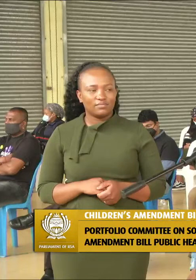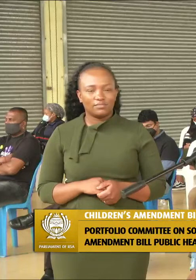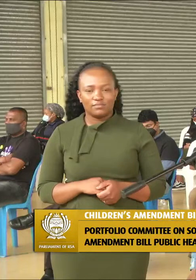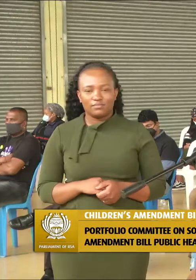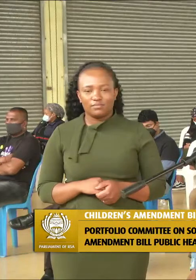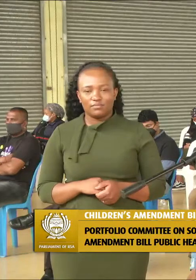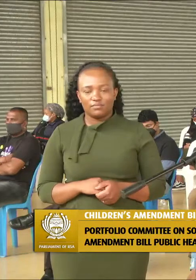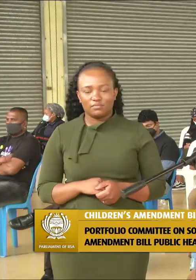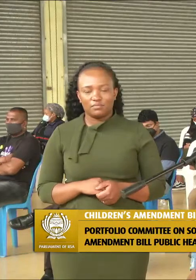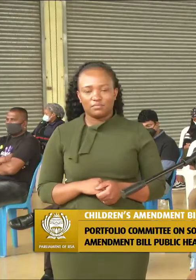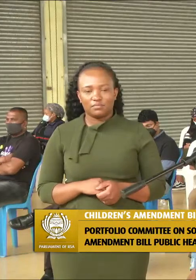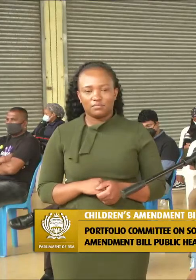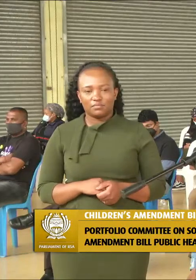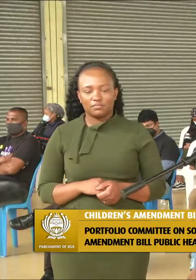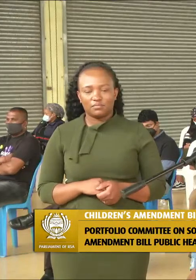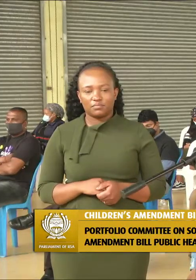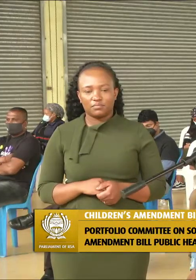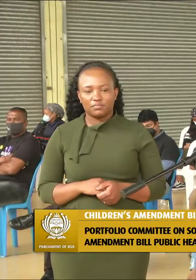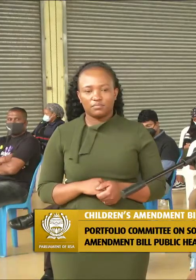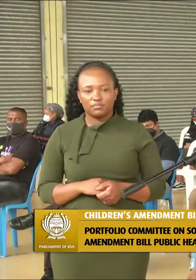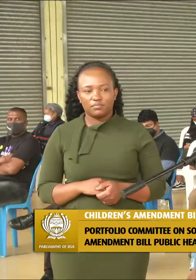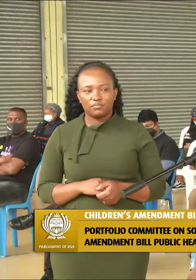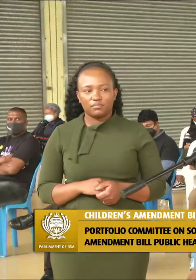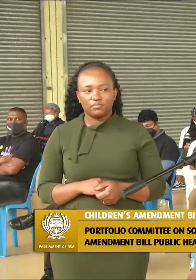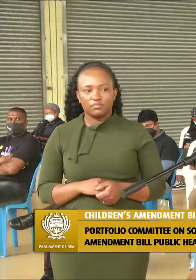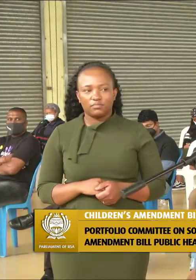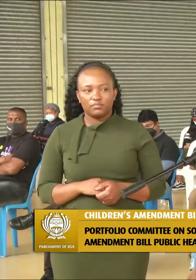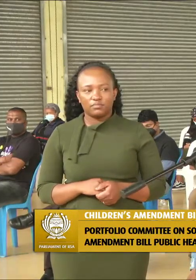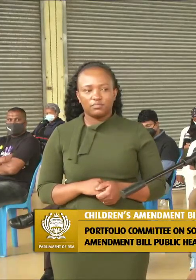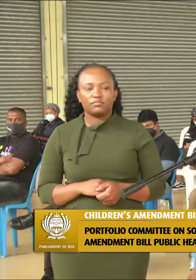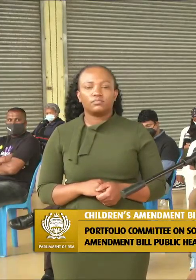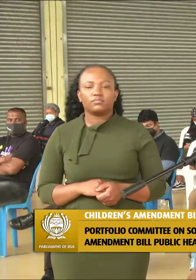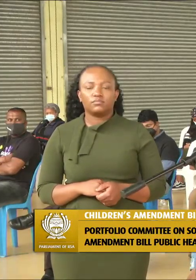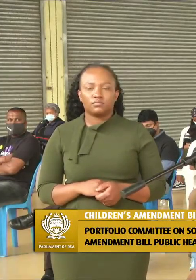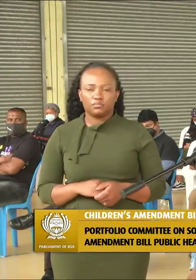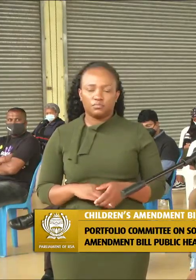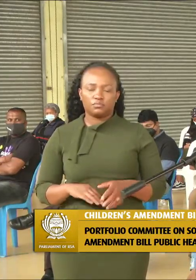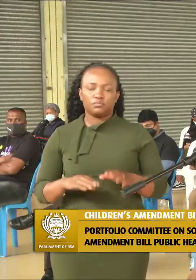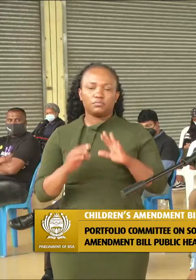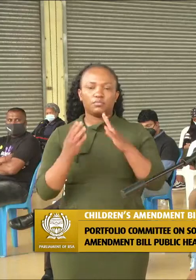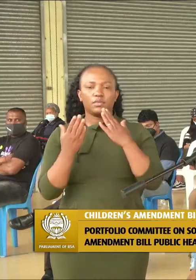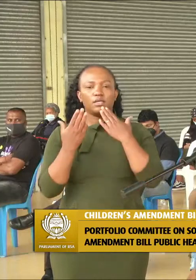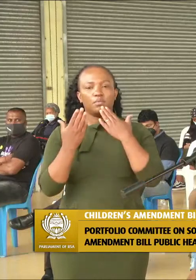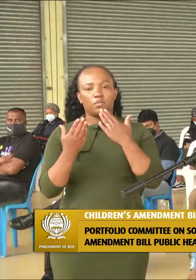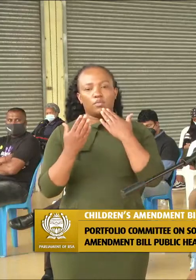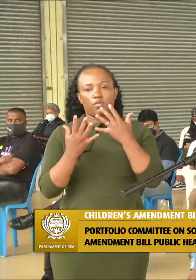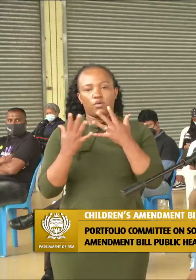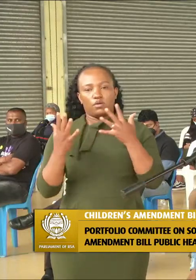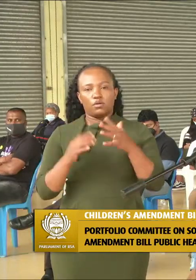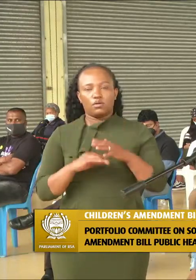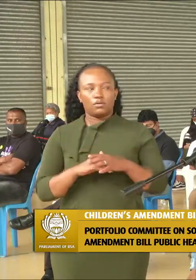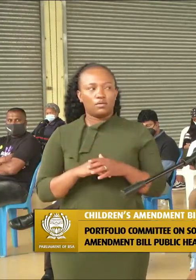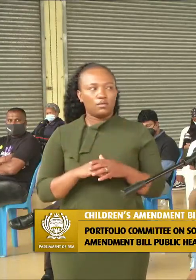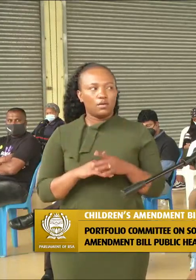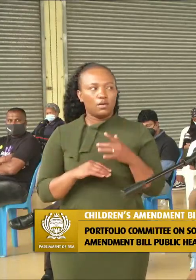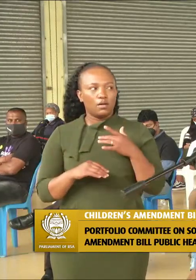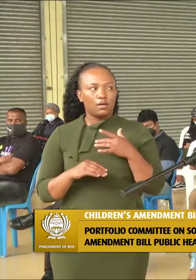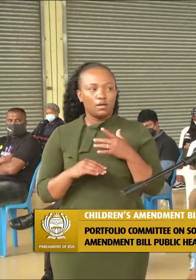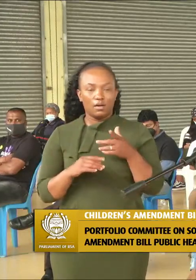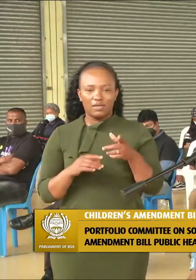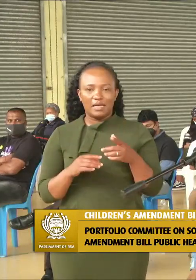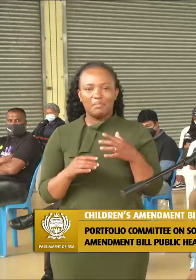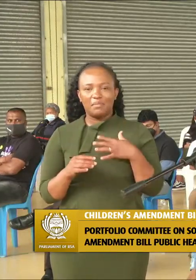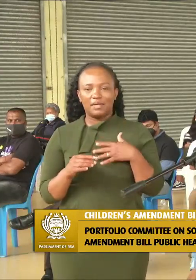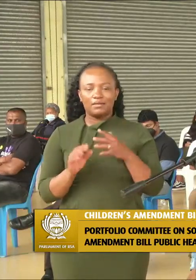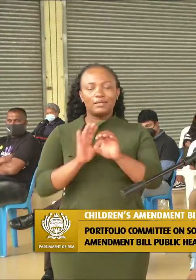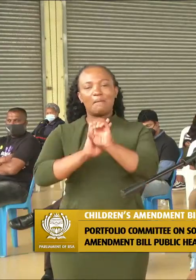very pleased with that. Yes. Siyabonga kakhulu like nje sengiyazidayisa